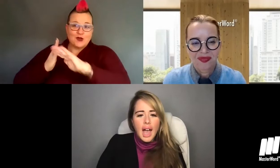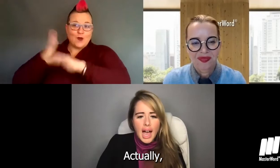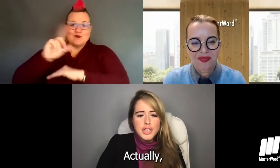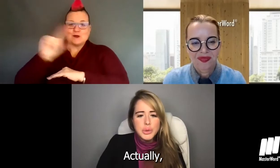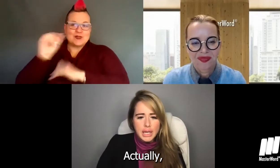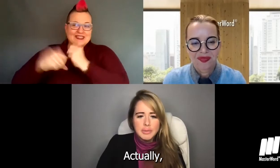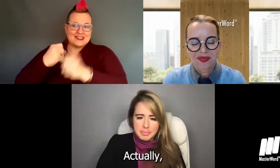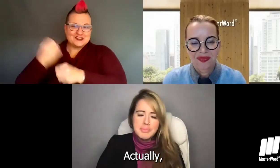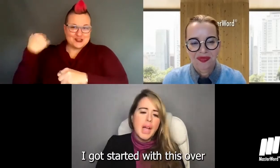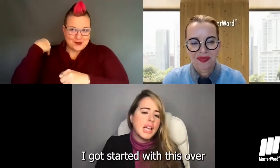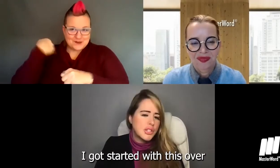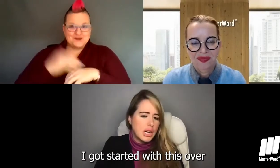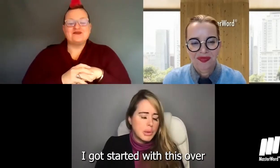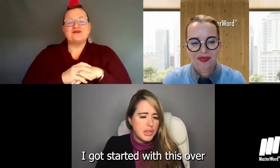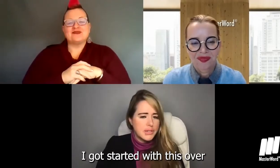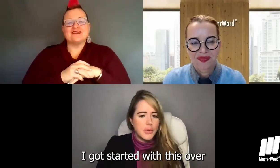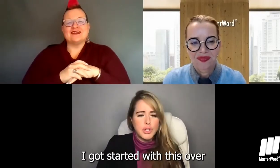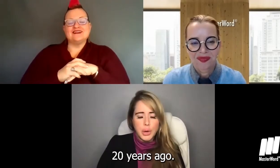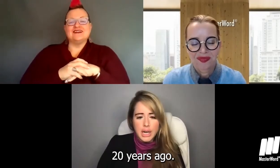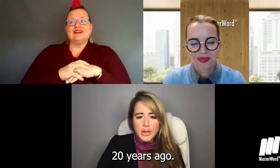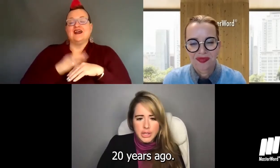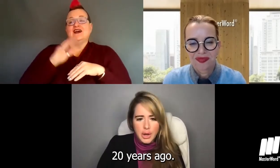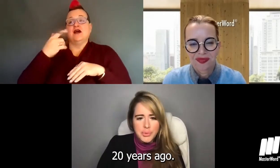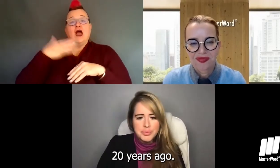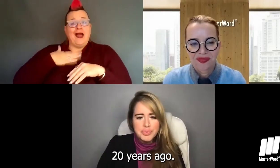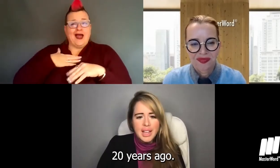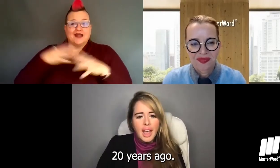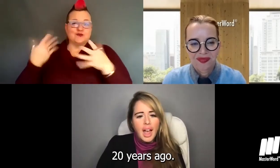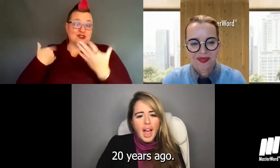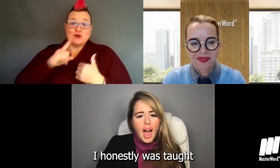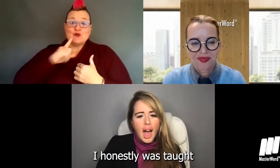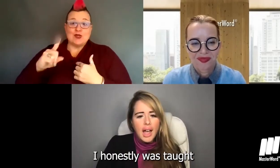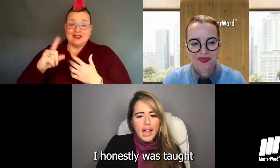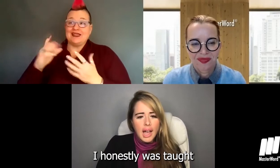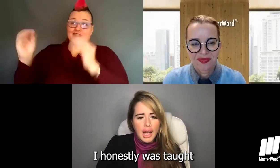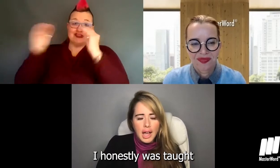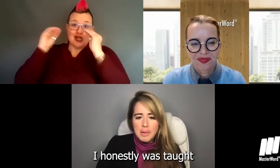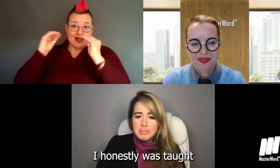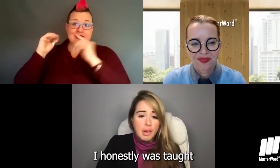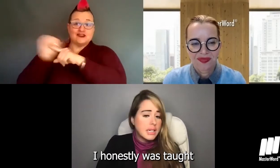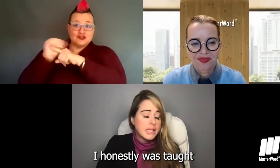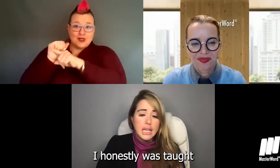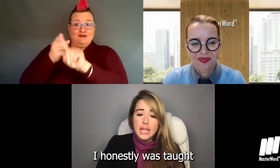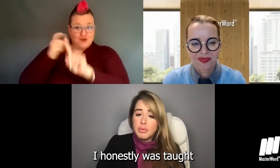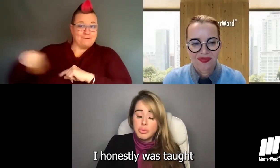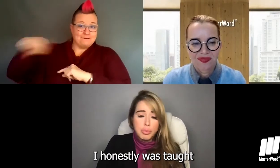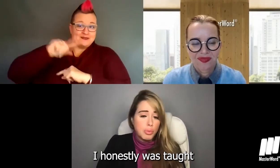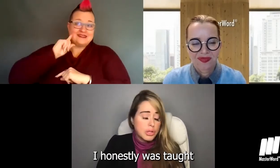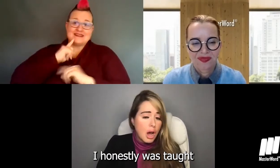Actually, I got started with this over 20 years ago. I honestly taught